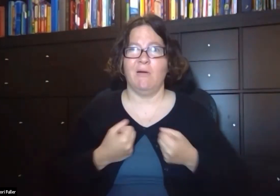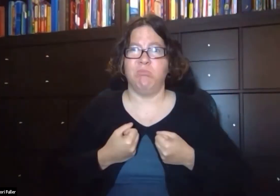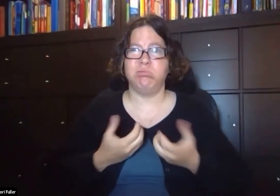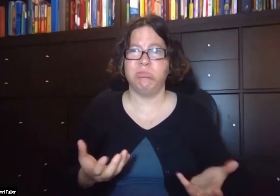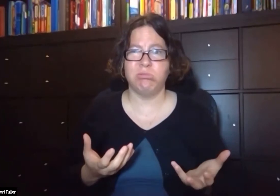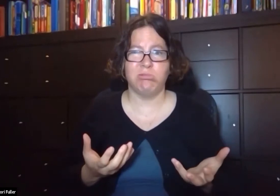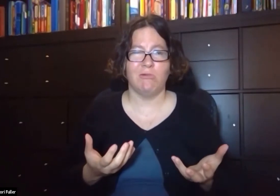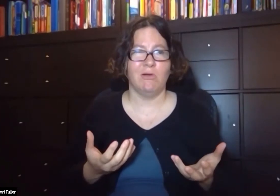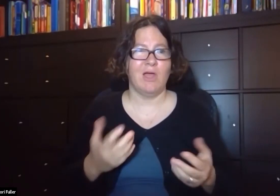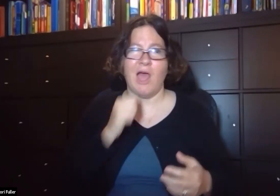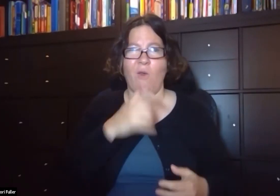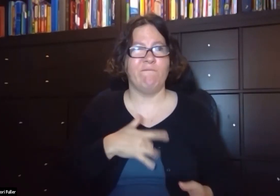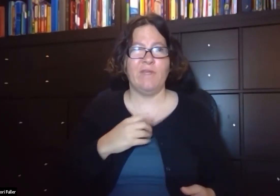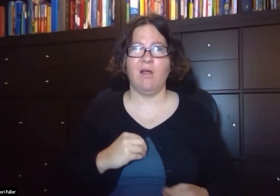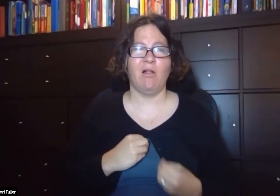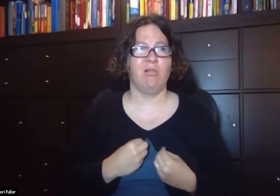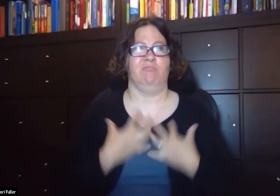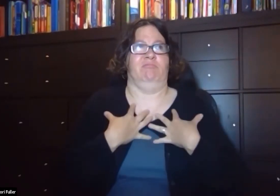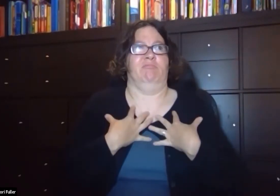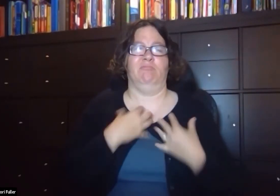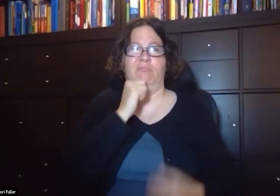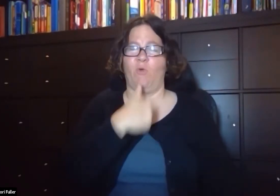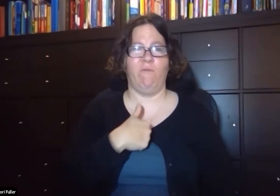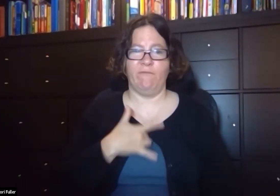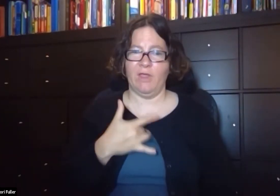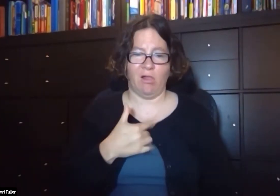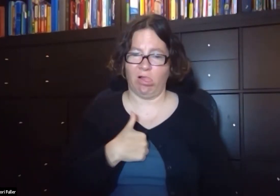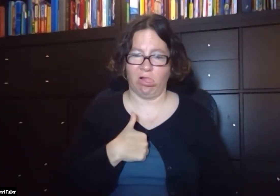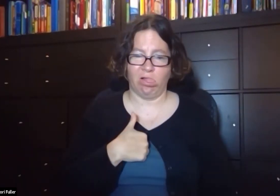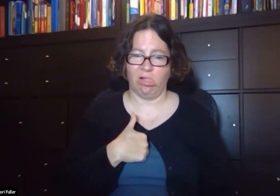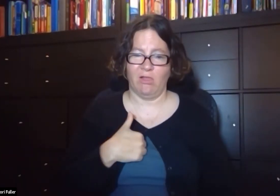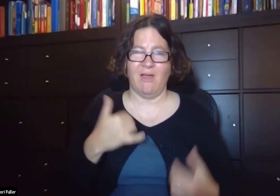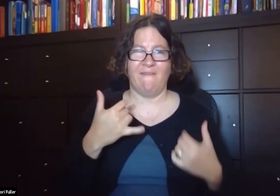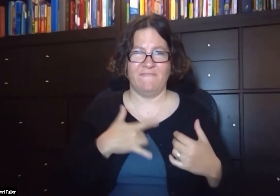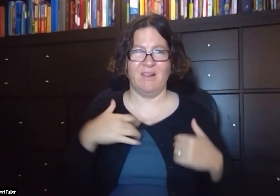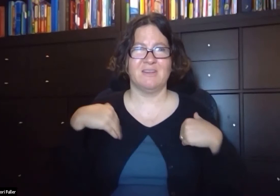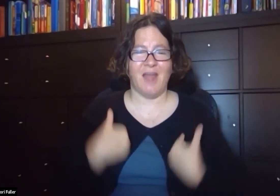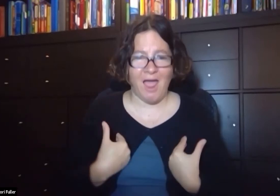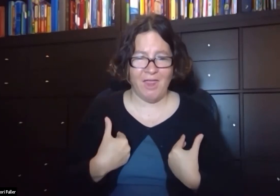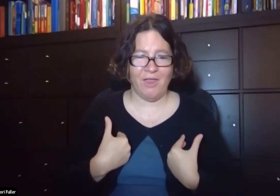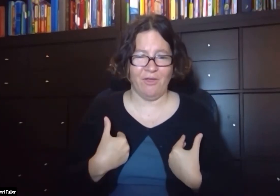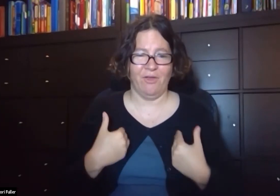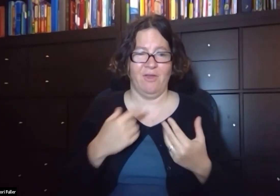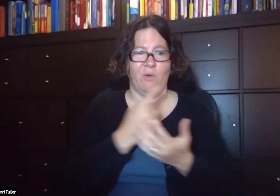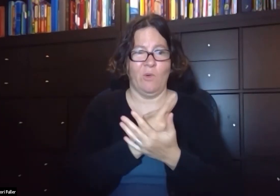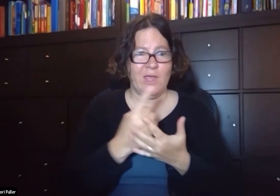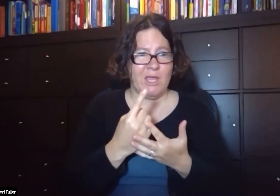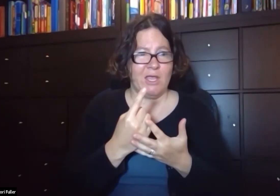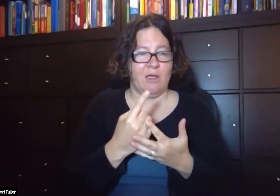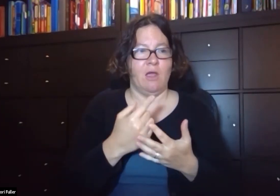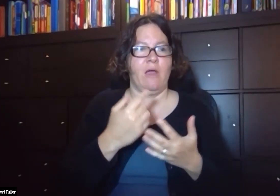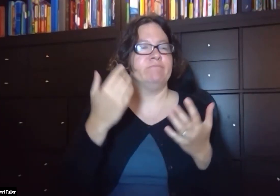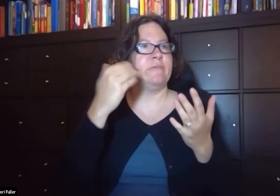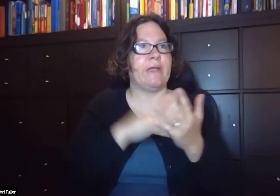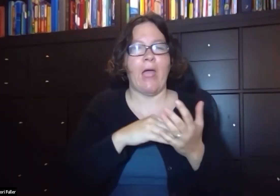And then we might ask ourselves, so why on Monday do I feel absolutely worn out?